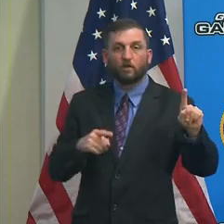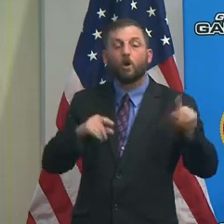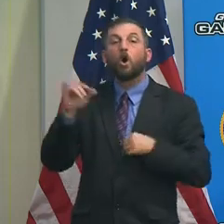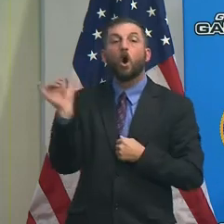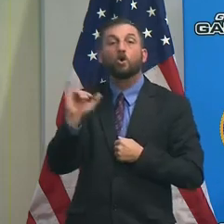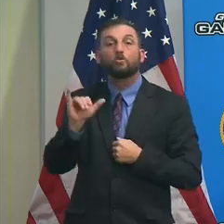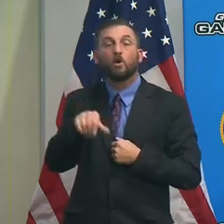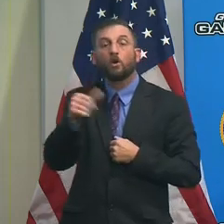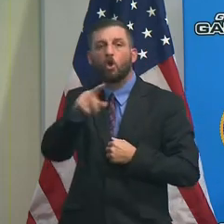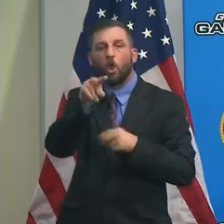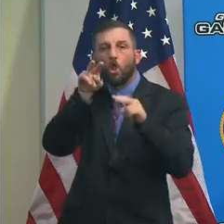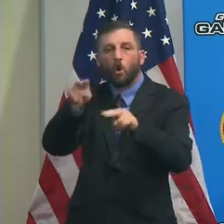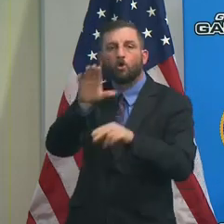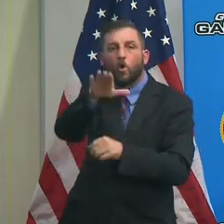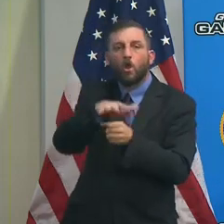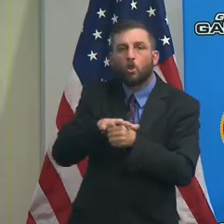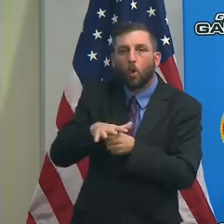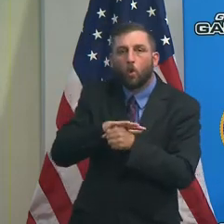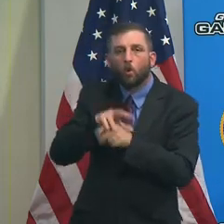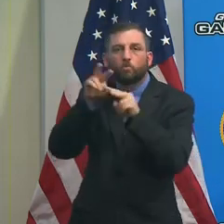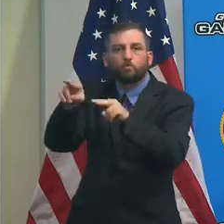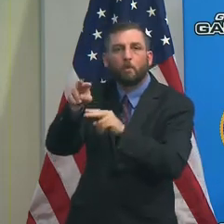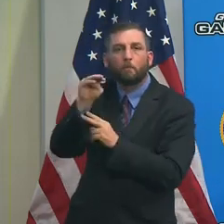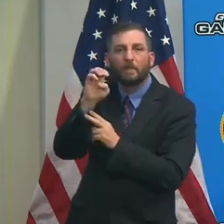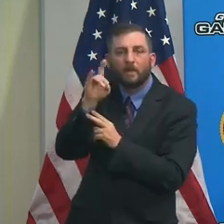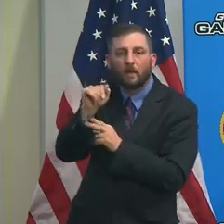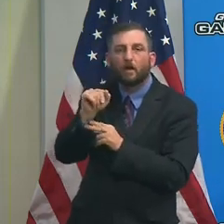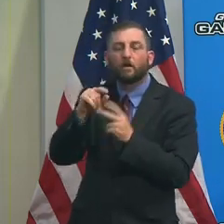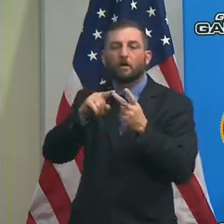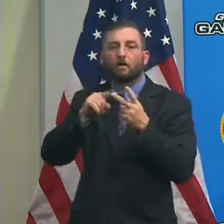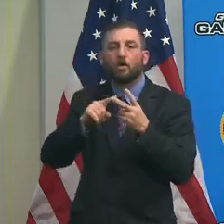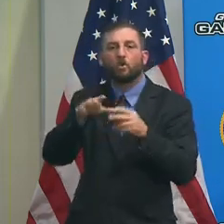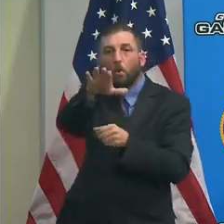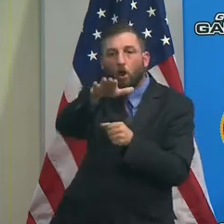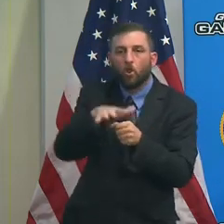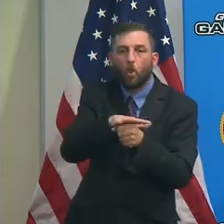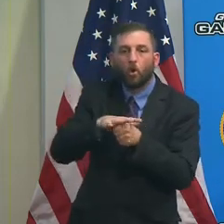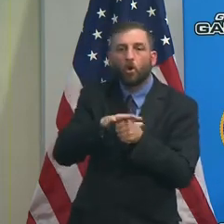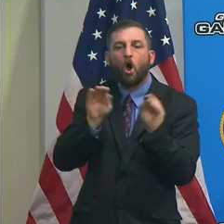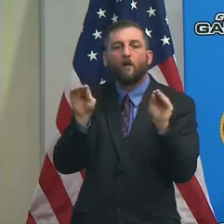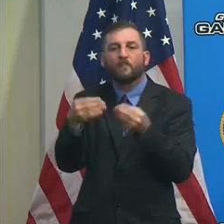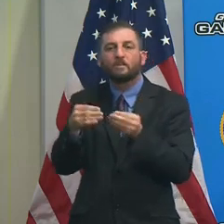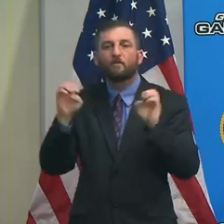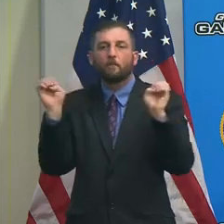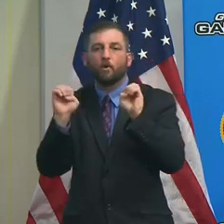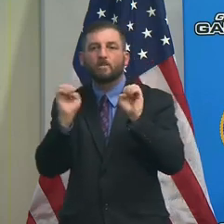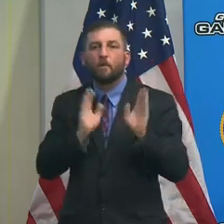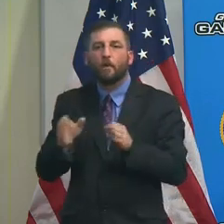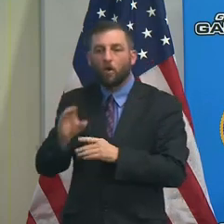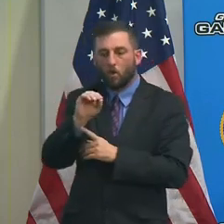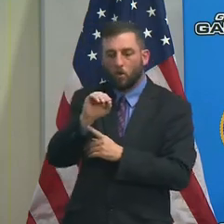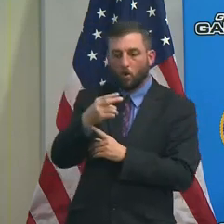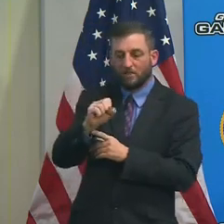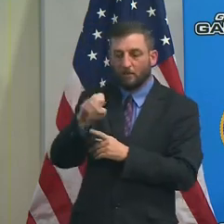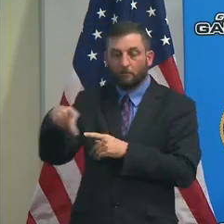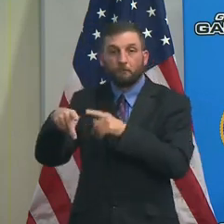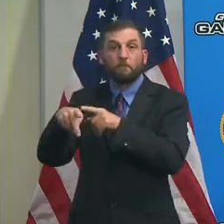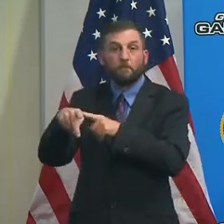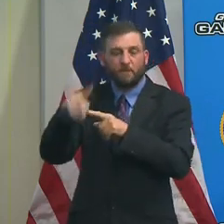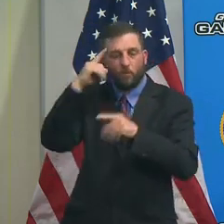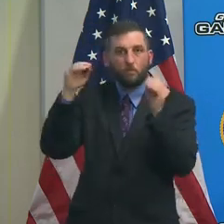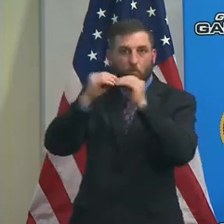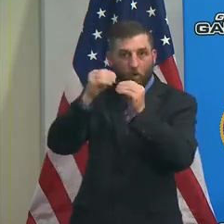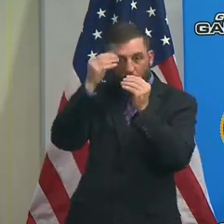tune into your local media and contact your local Office of Emergency Preparedness for more information. I do want to